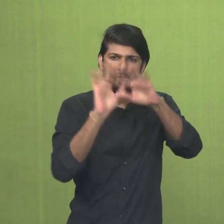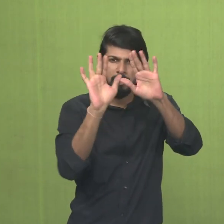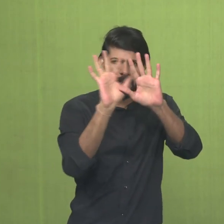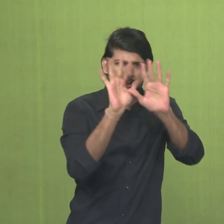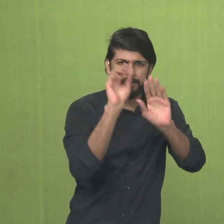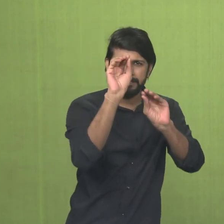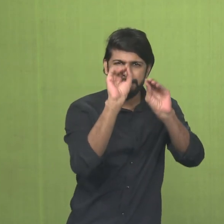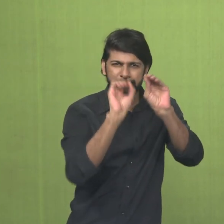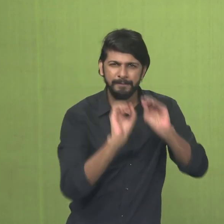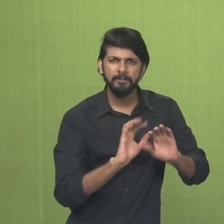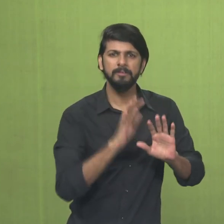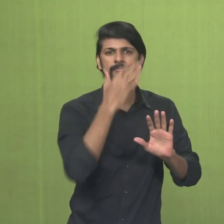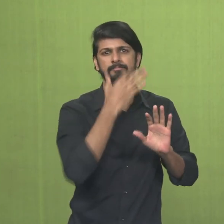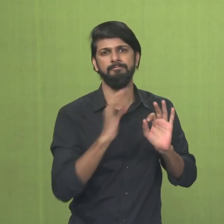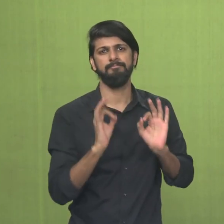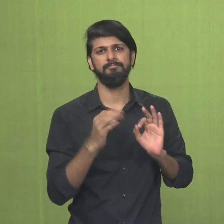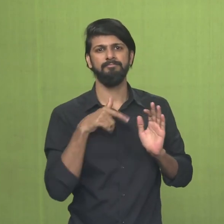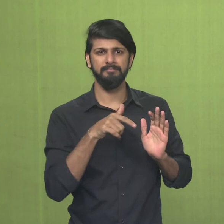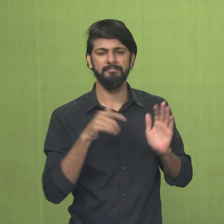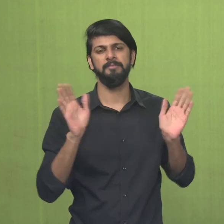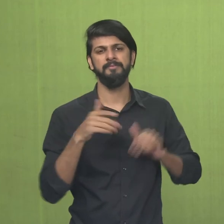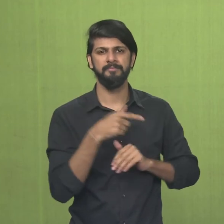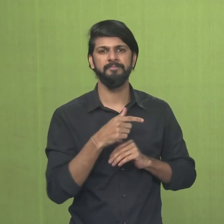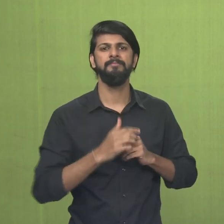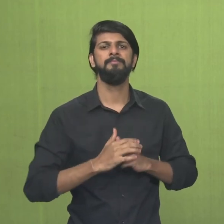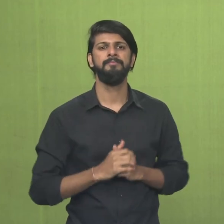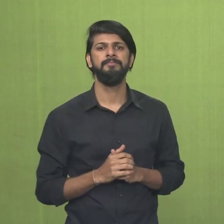detailing has been done in the shades of brown and black.